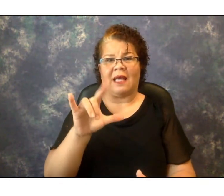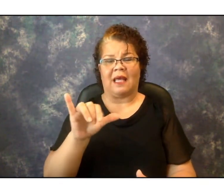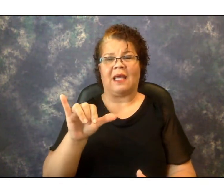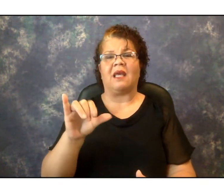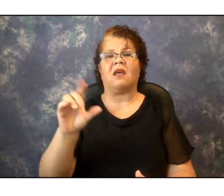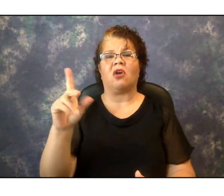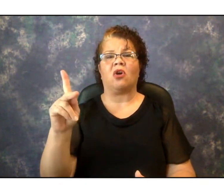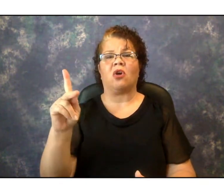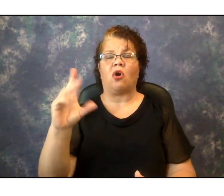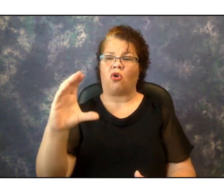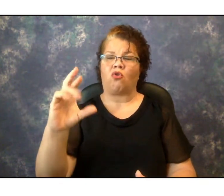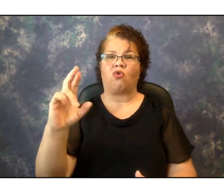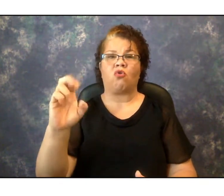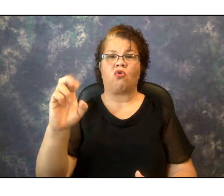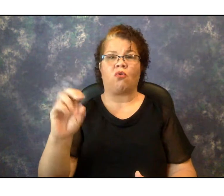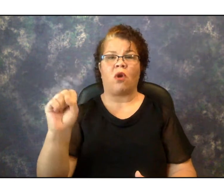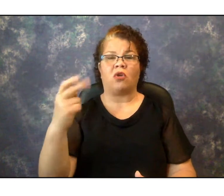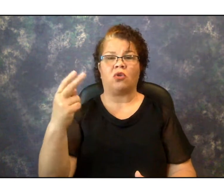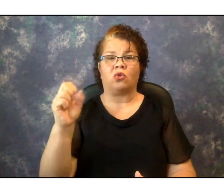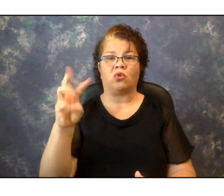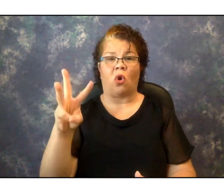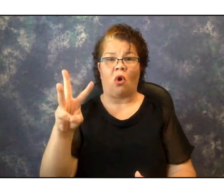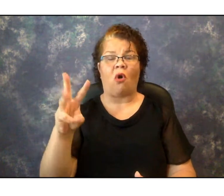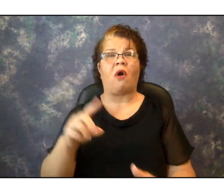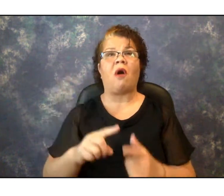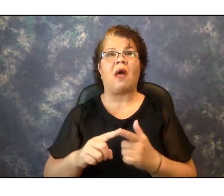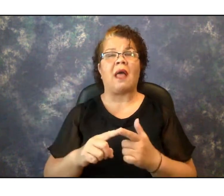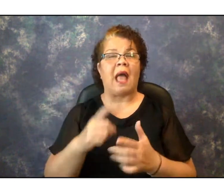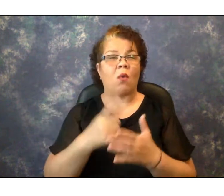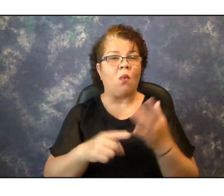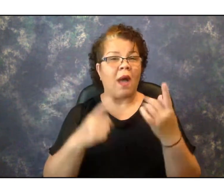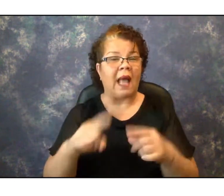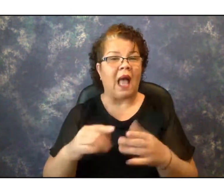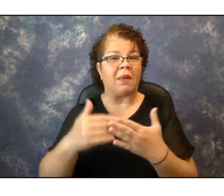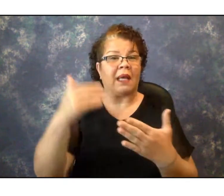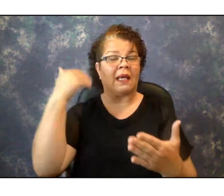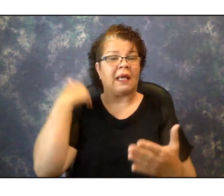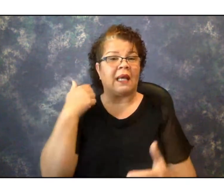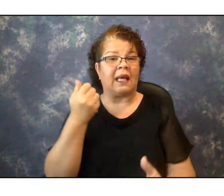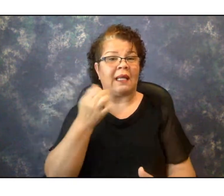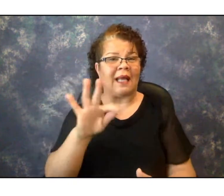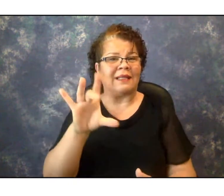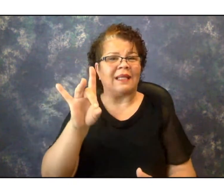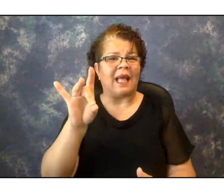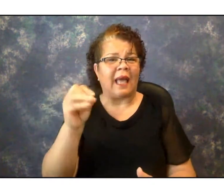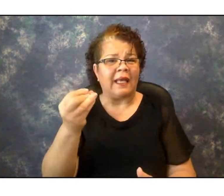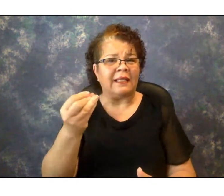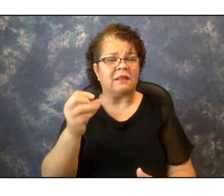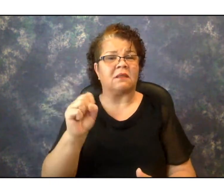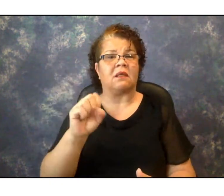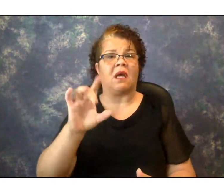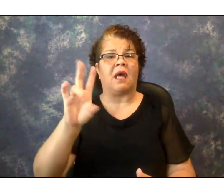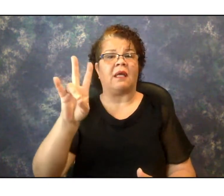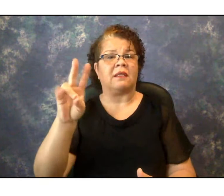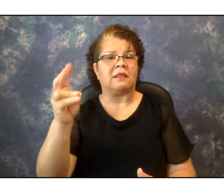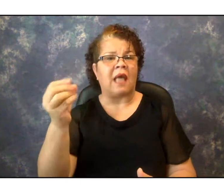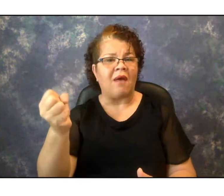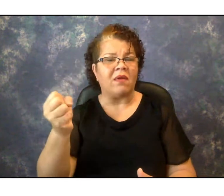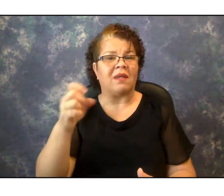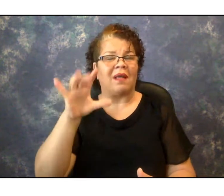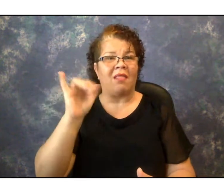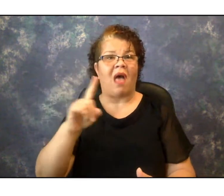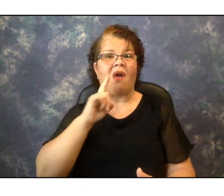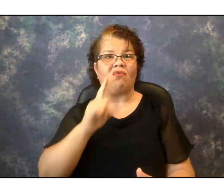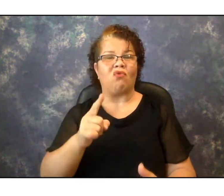it is in the 1980s that provoked, and the 70s, that provoked critical race theory, which was this